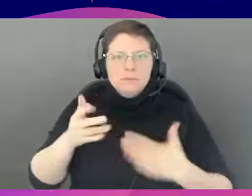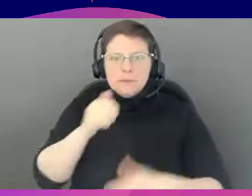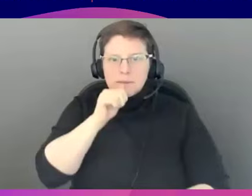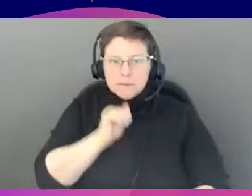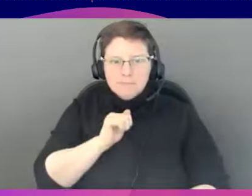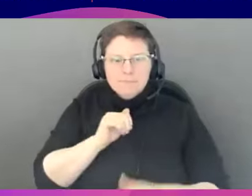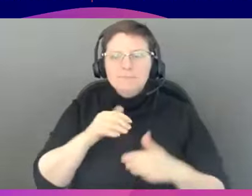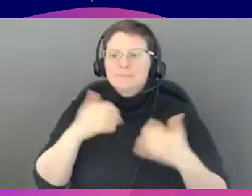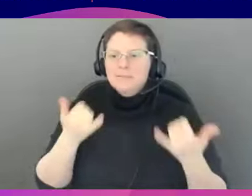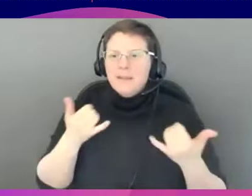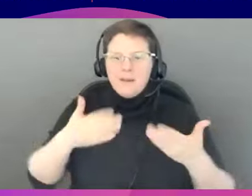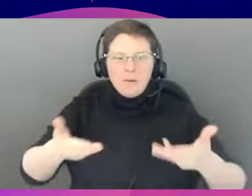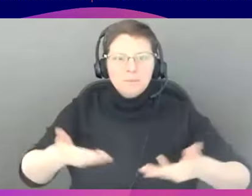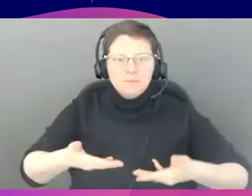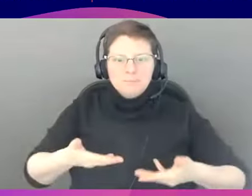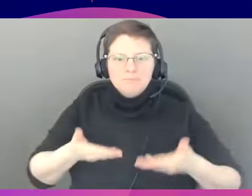us started.